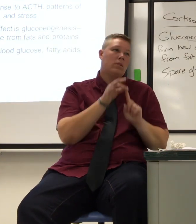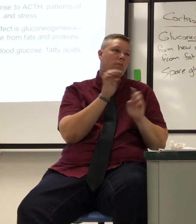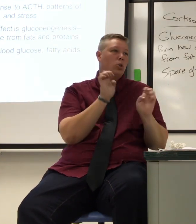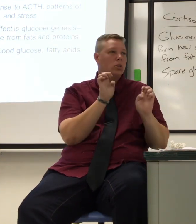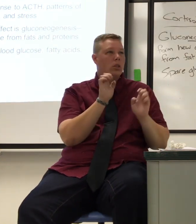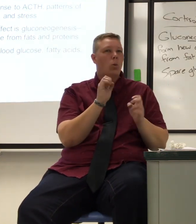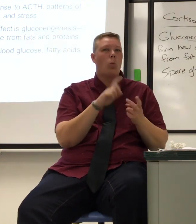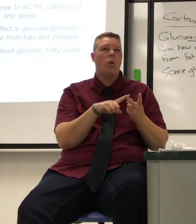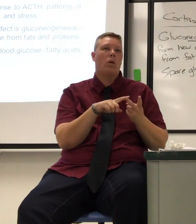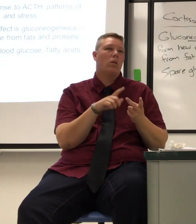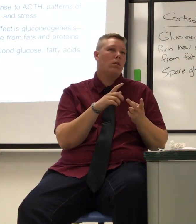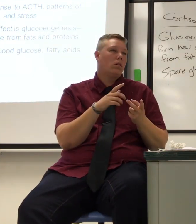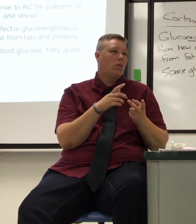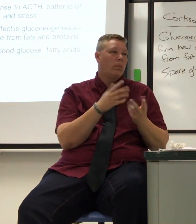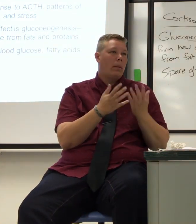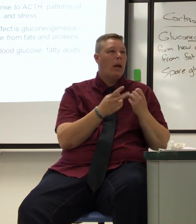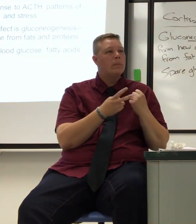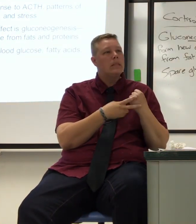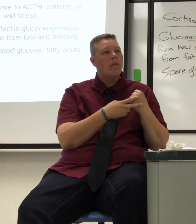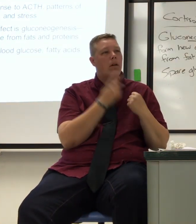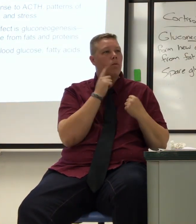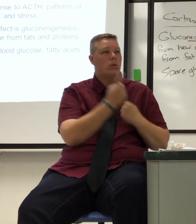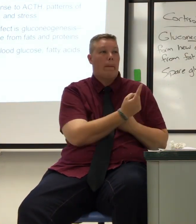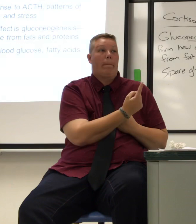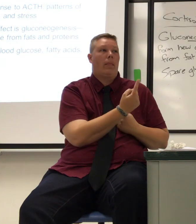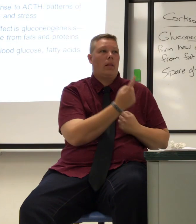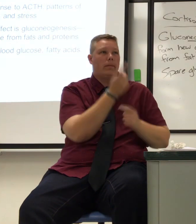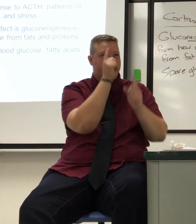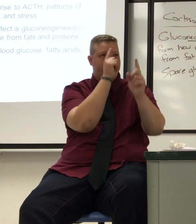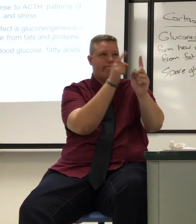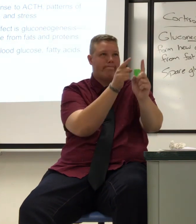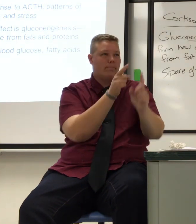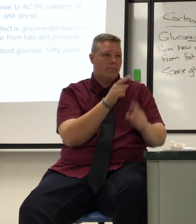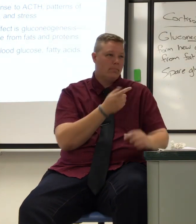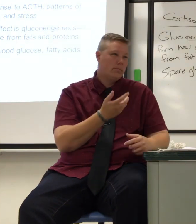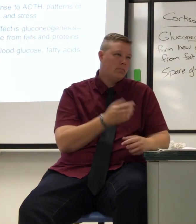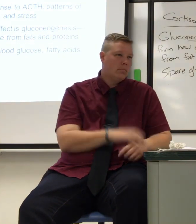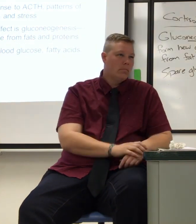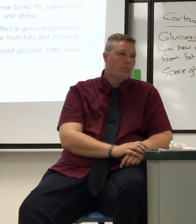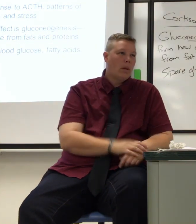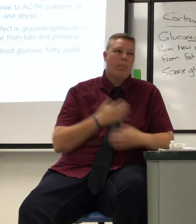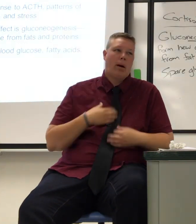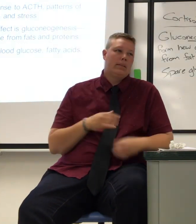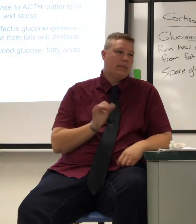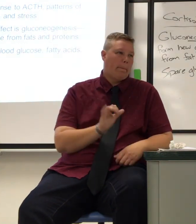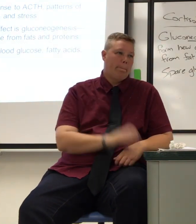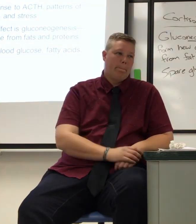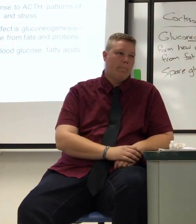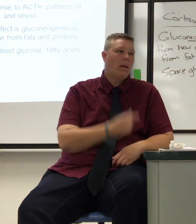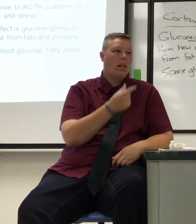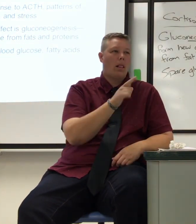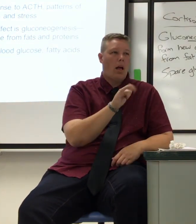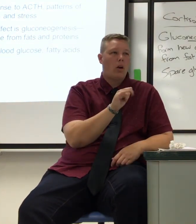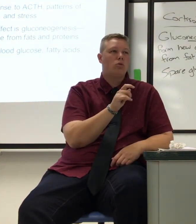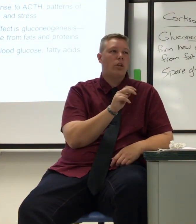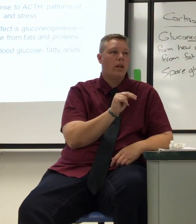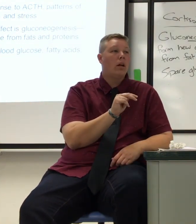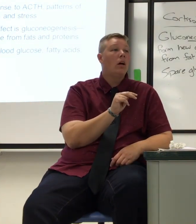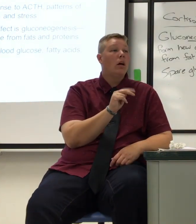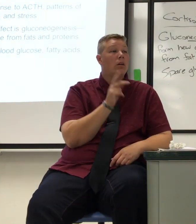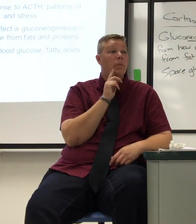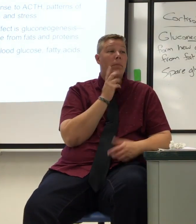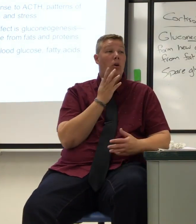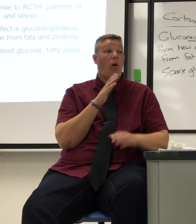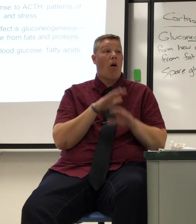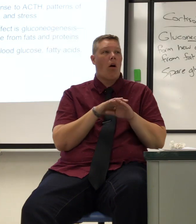kind of emergency. Maybe I'm saving for something. Okay. Now the body's the same way about glycogen. If you're like trapped